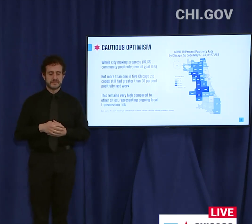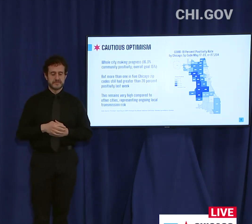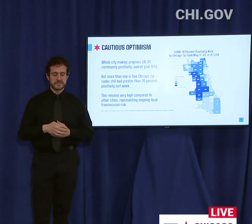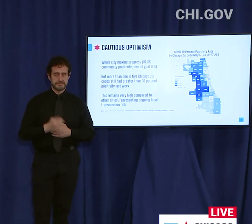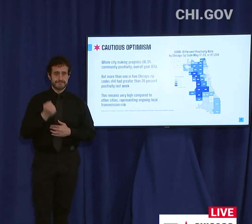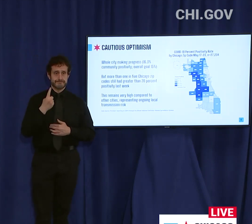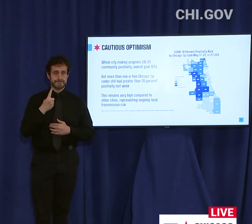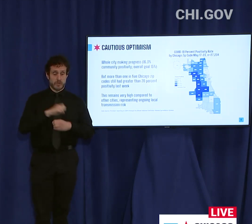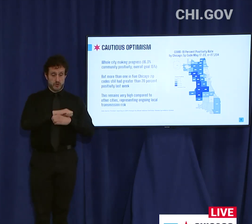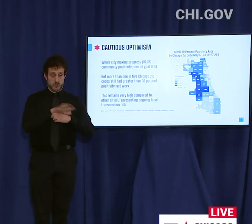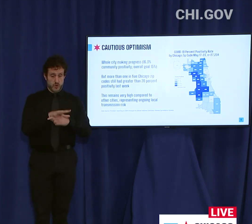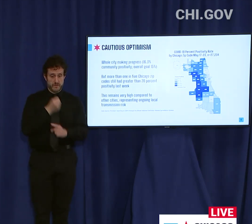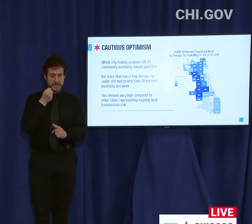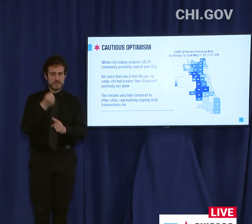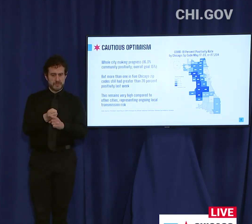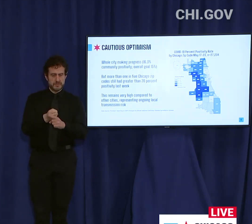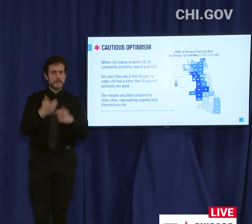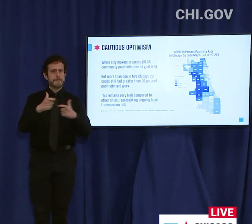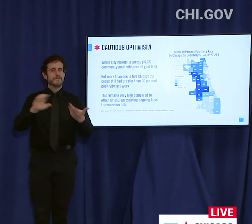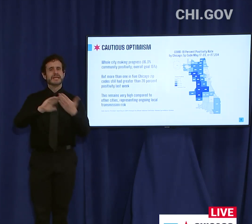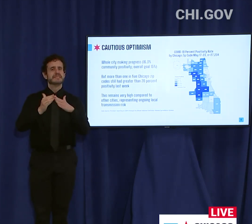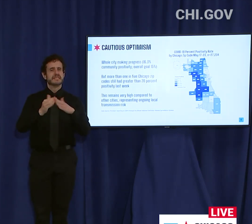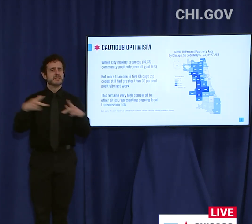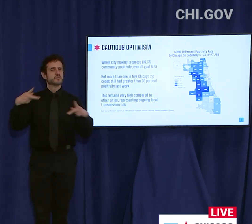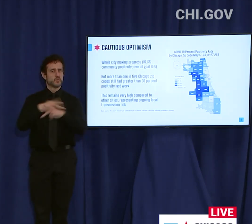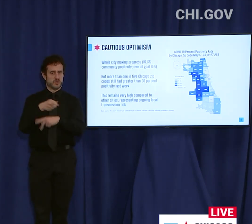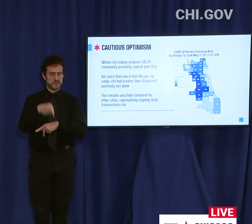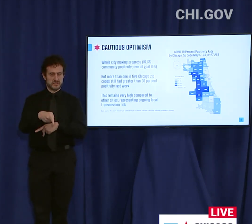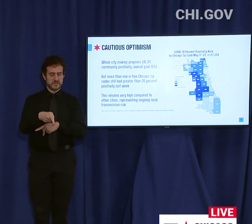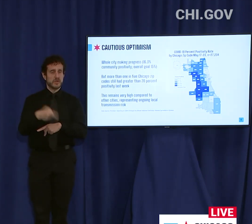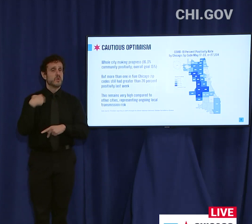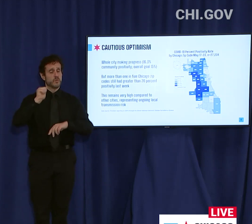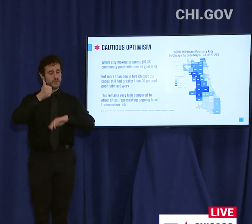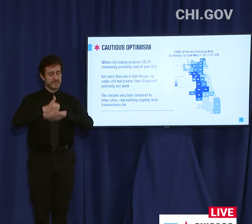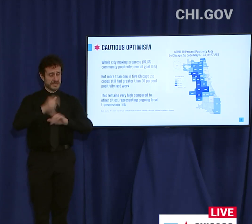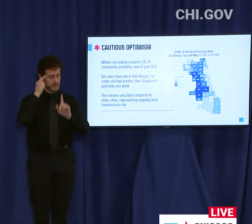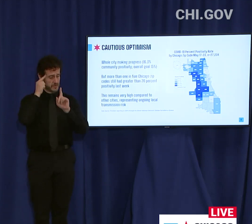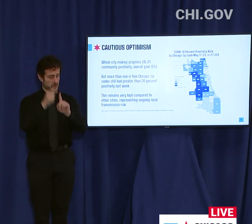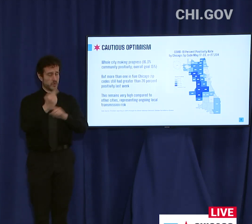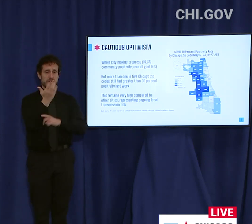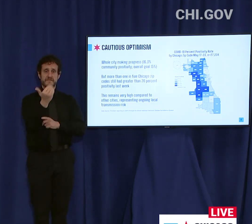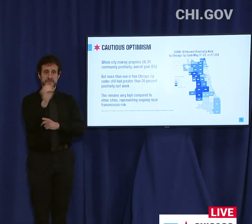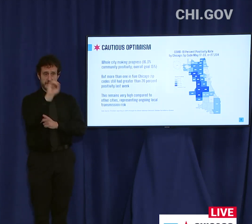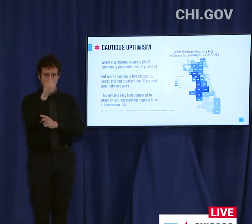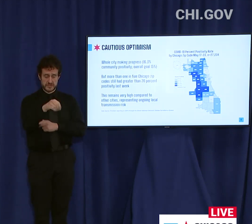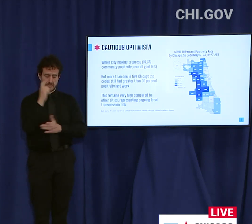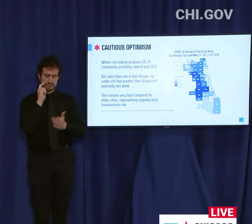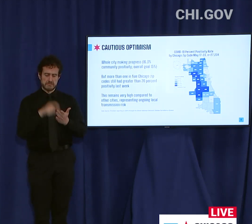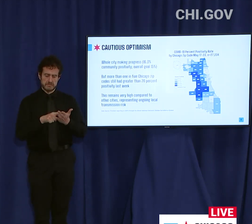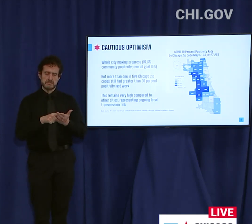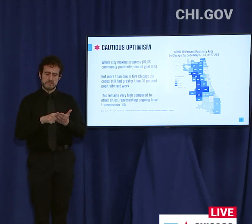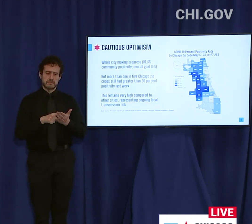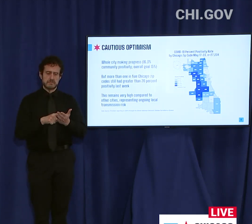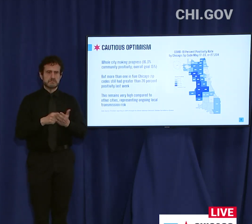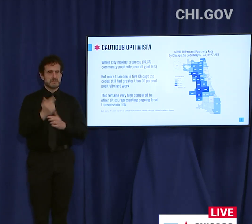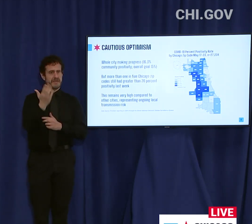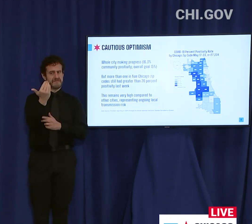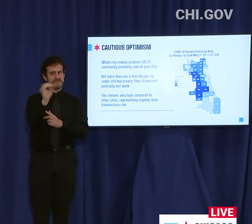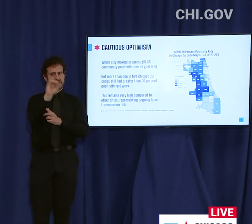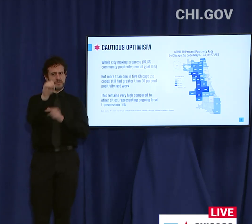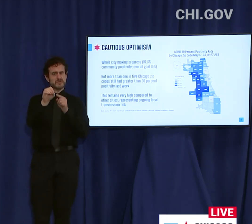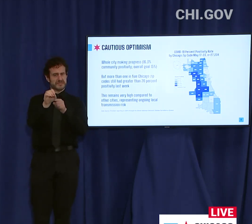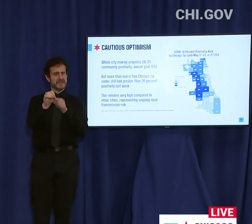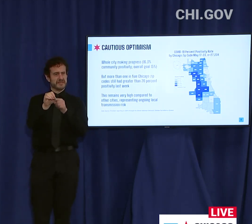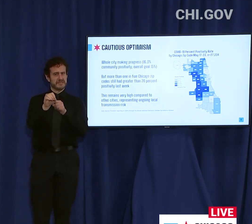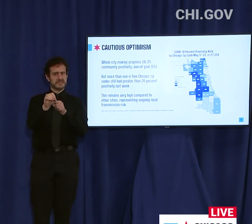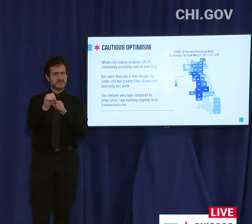by COVID-19. And we set that 15% goal, recognizing that it was going to be a lot